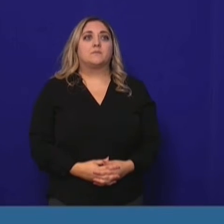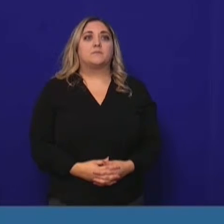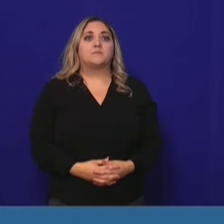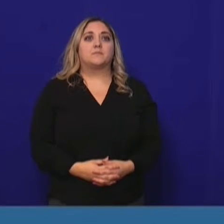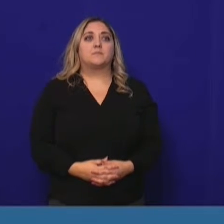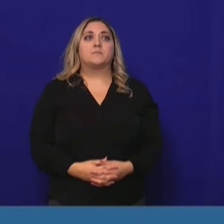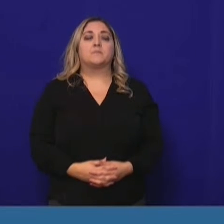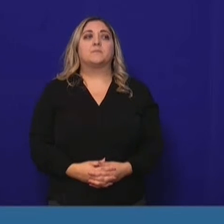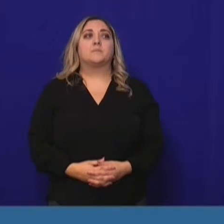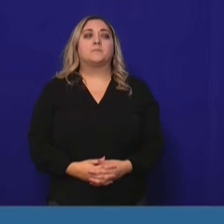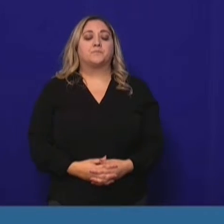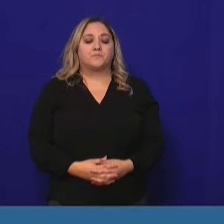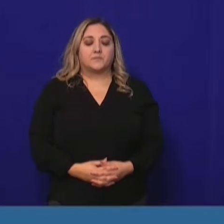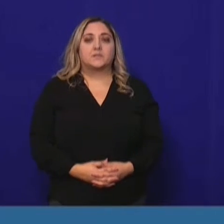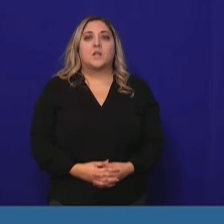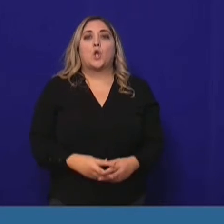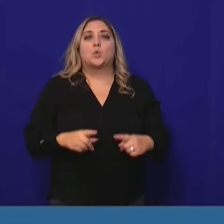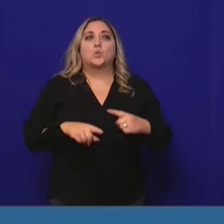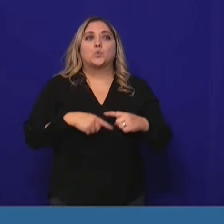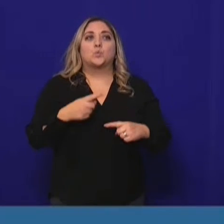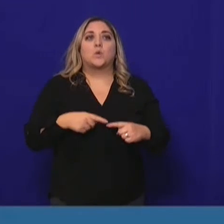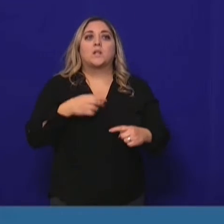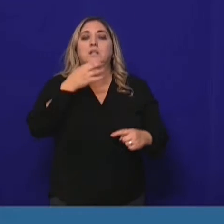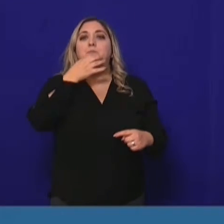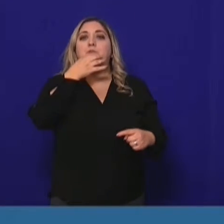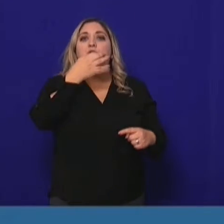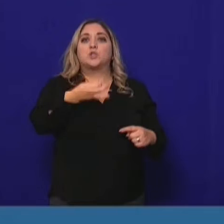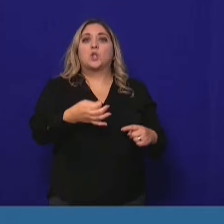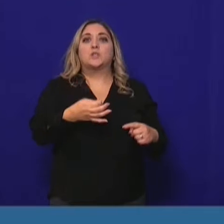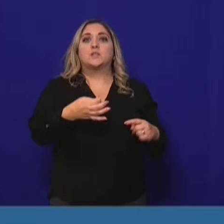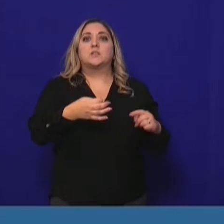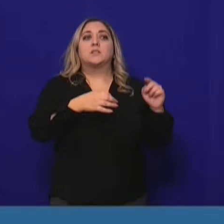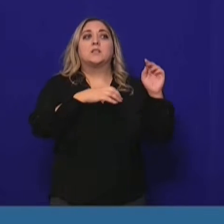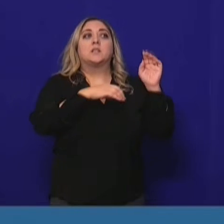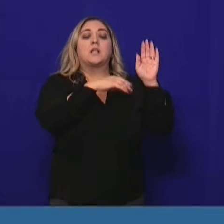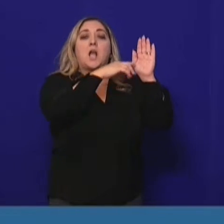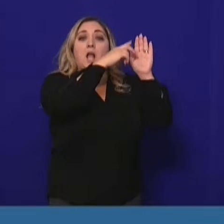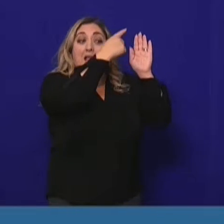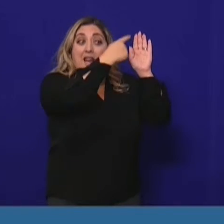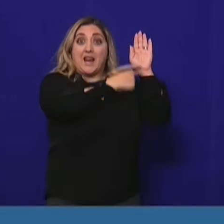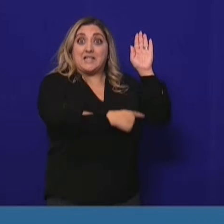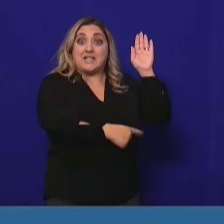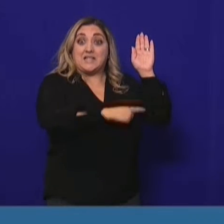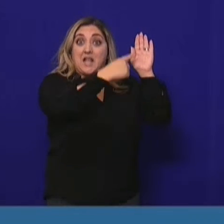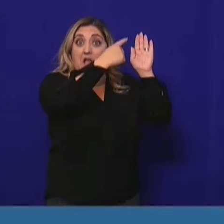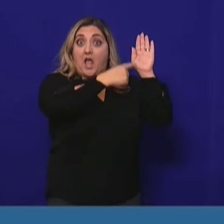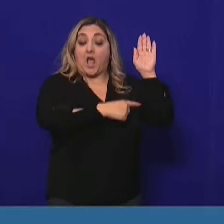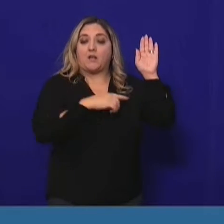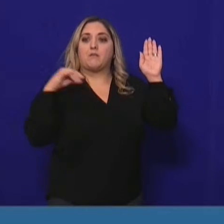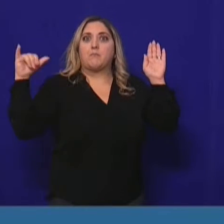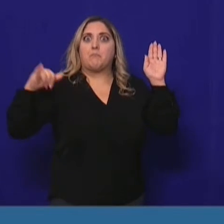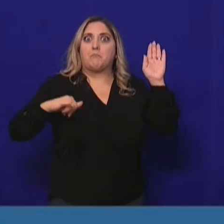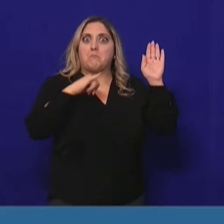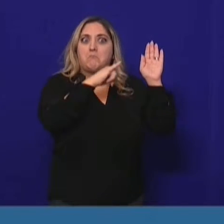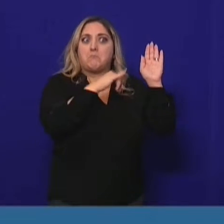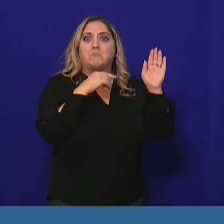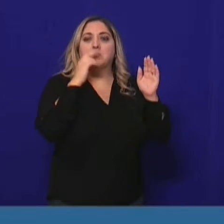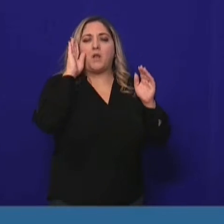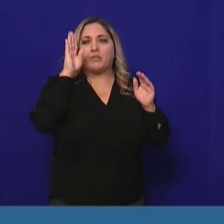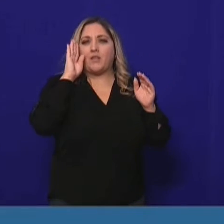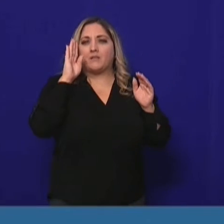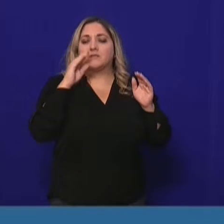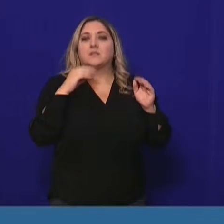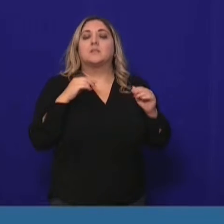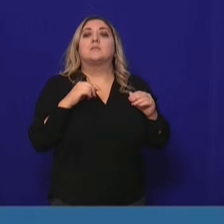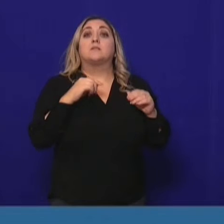Fuq l-amber list, mela, forsi qabel kienu joqogħdu fi slide waħda, però llum rajna lista li propju